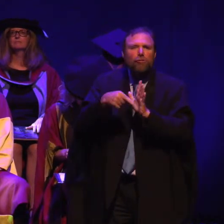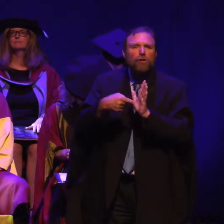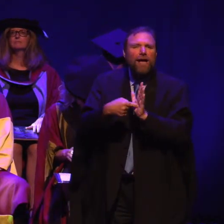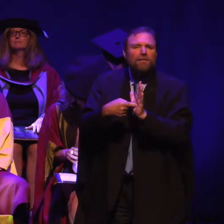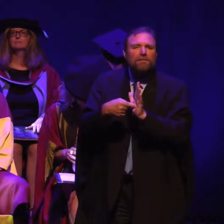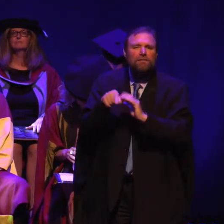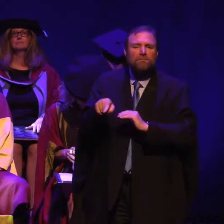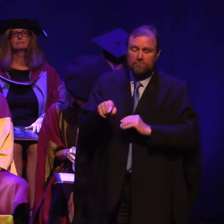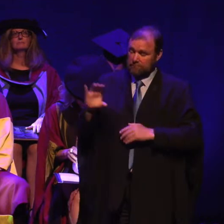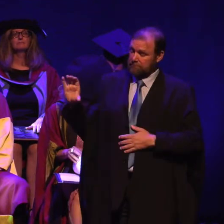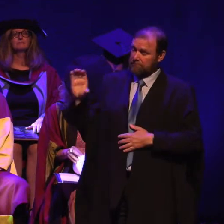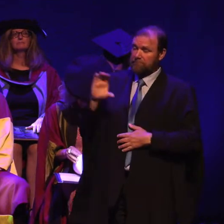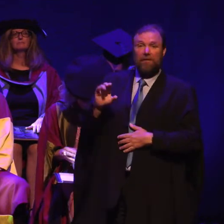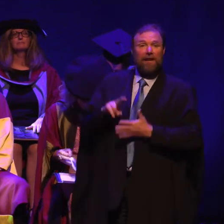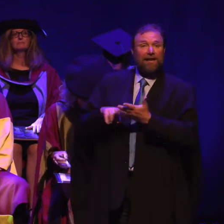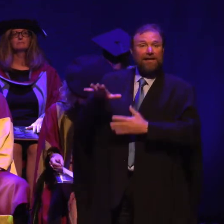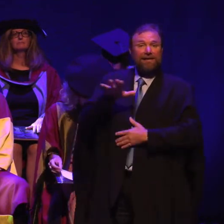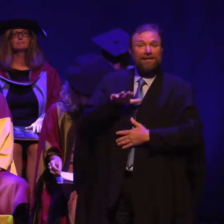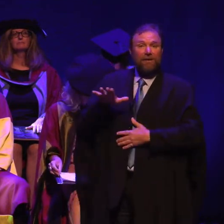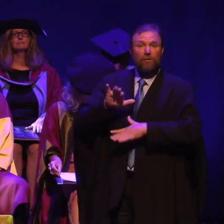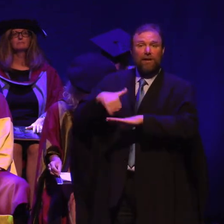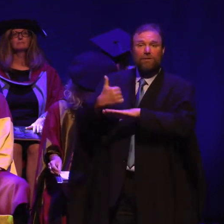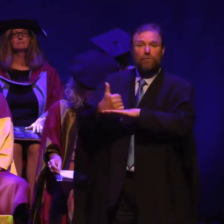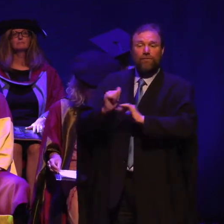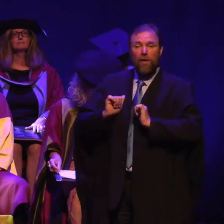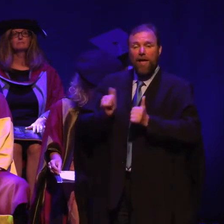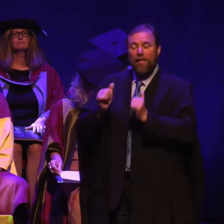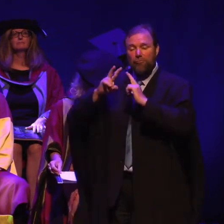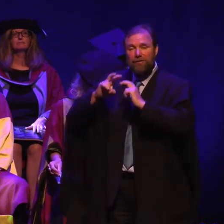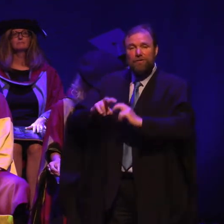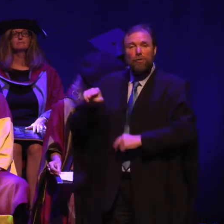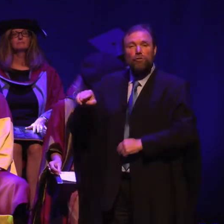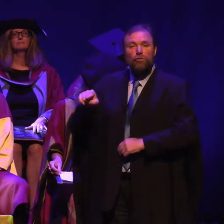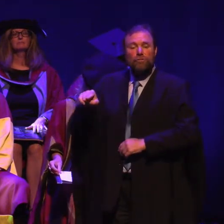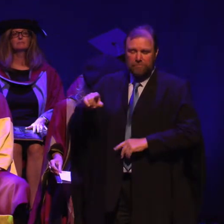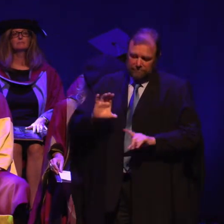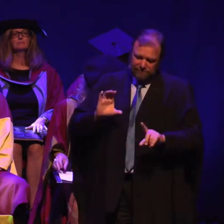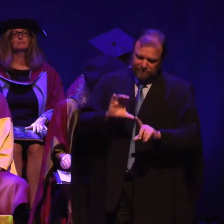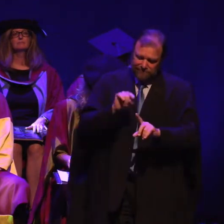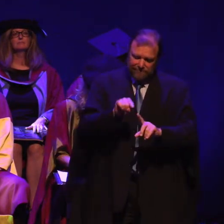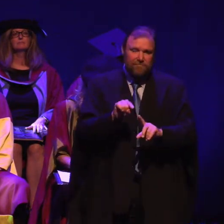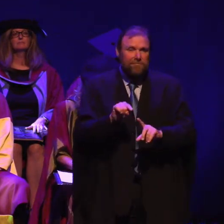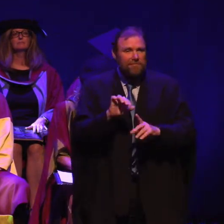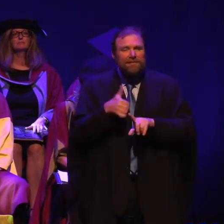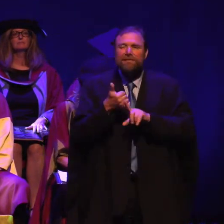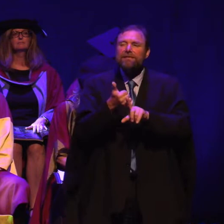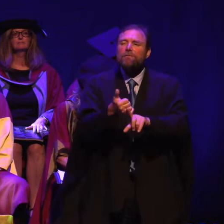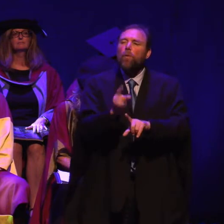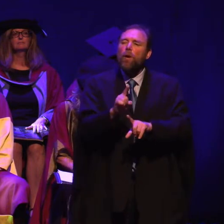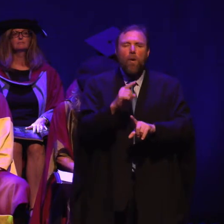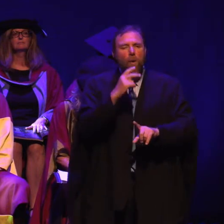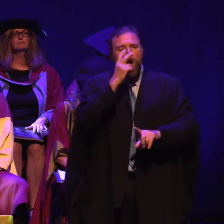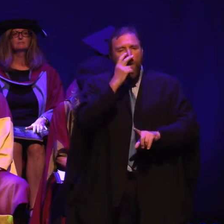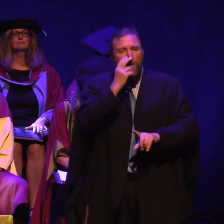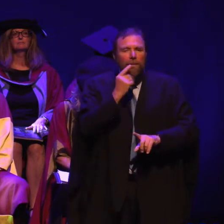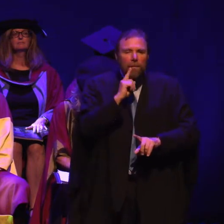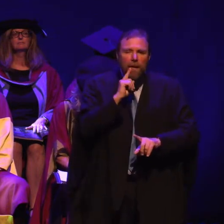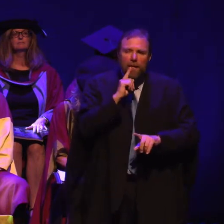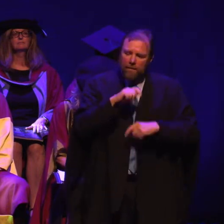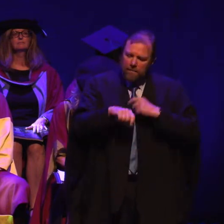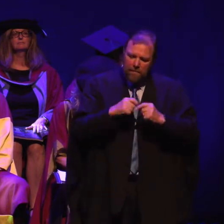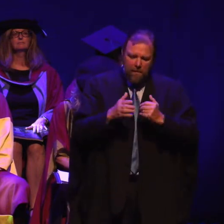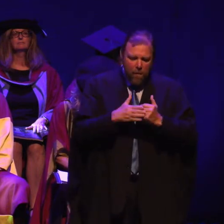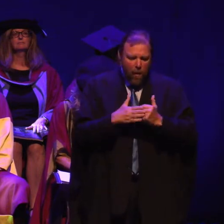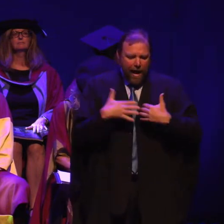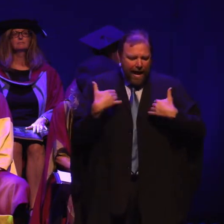funded by the National Institute for Health Research, aimed at supporting older people become more active,